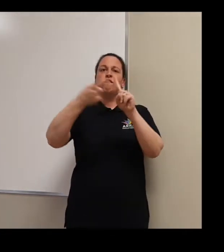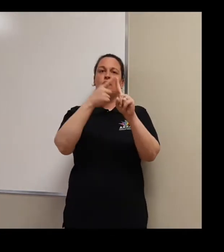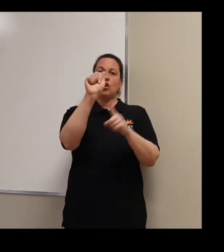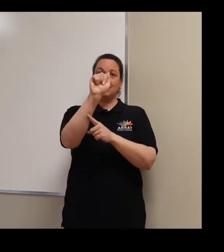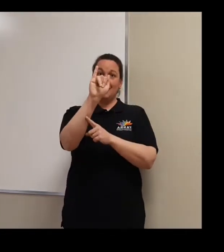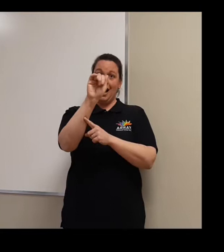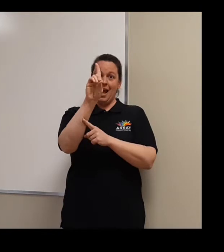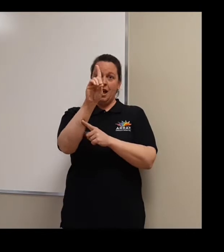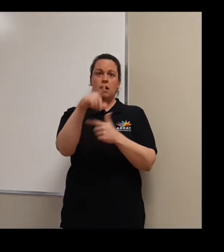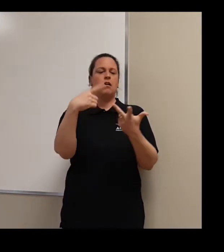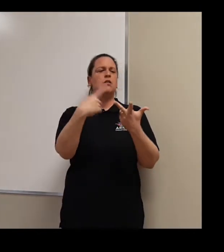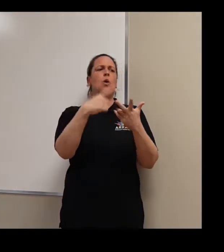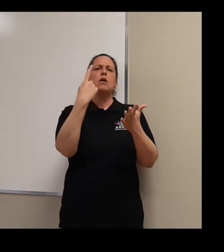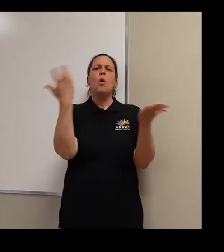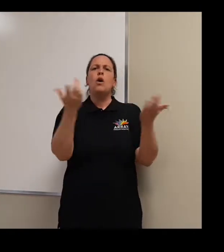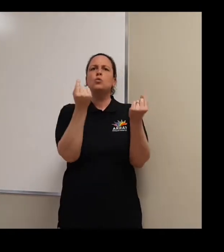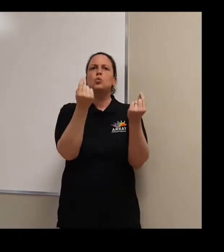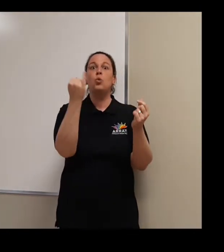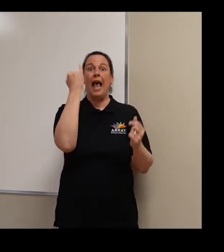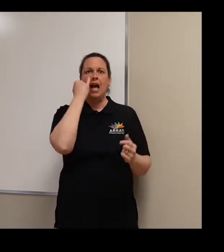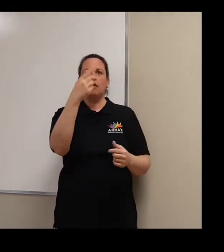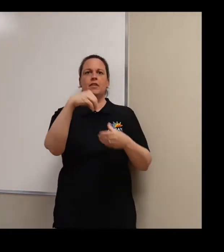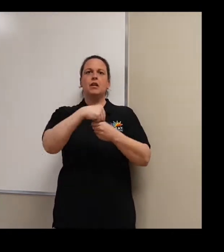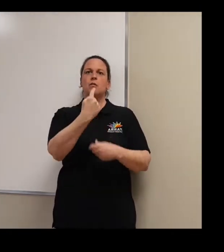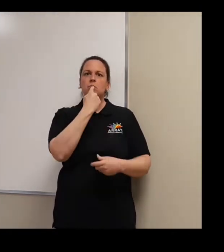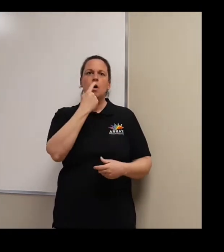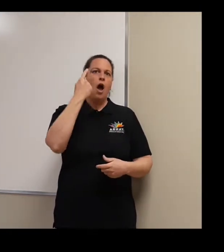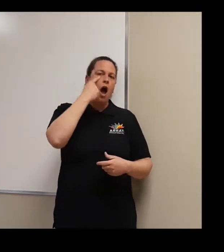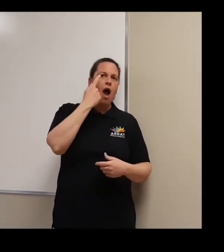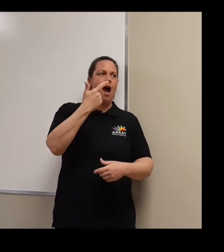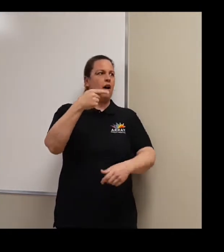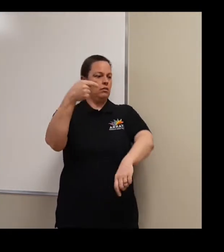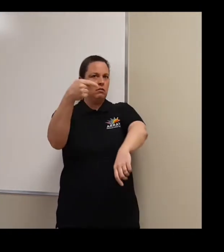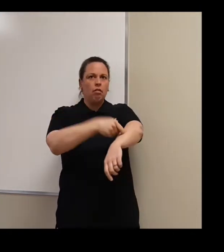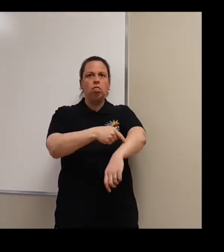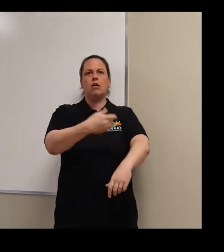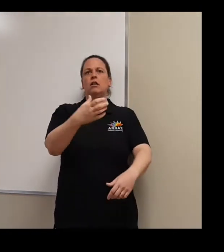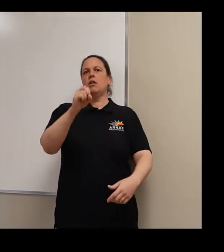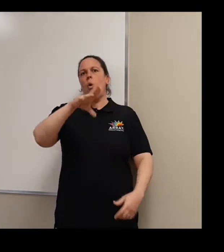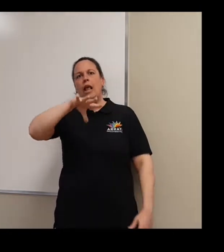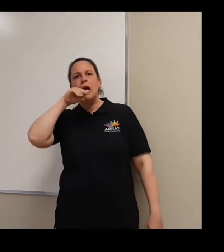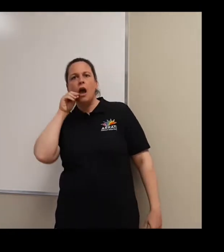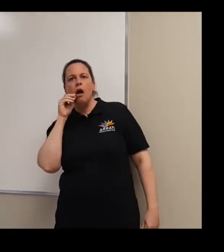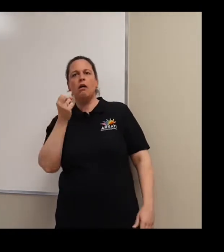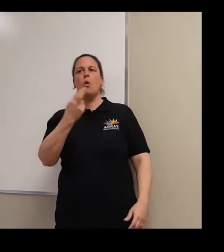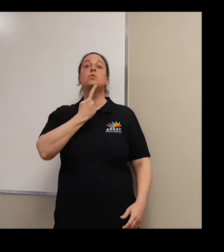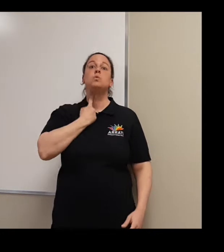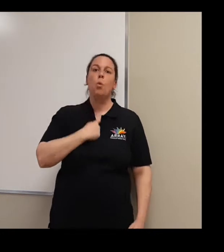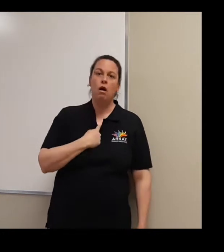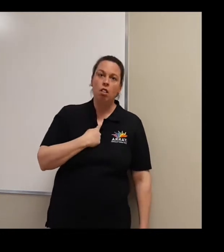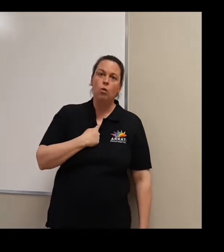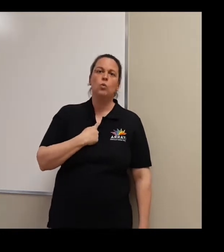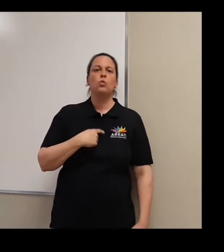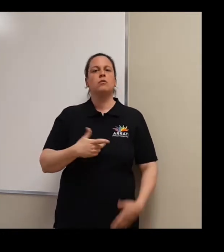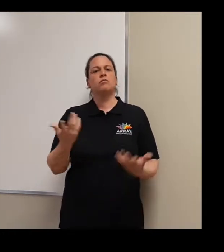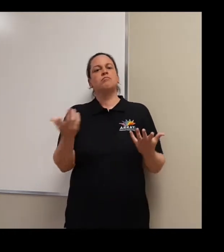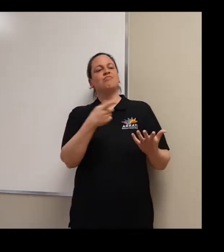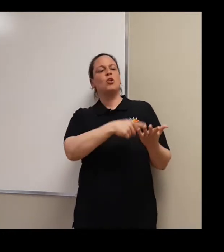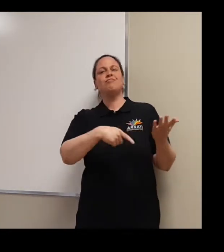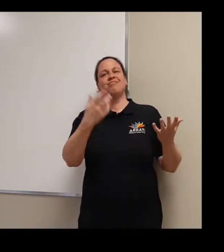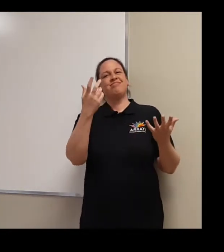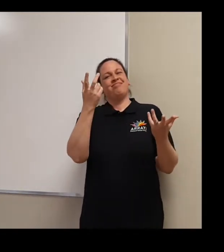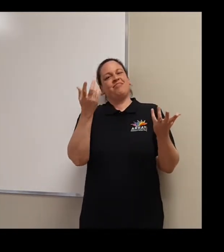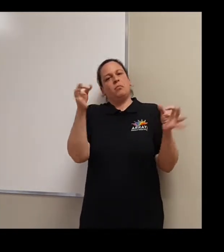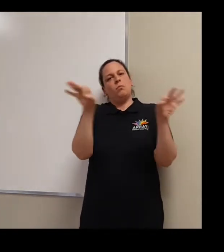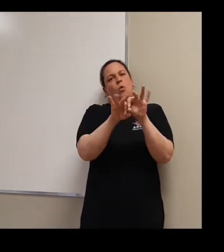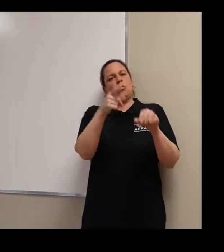use it properly, first aid information, what to do if you accidentally got it in your eyes, nose, mouth, inhaled it, or got it on your